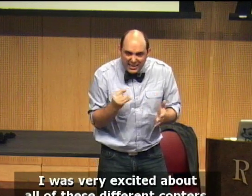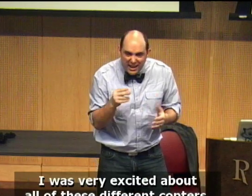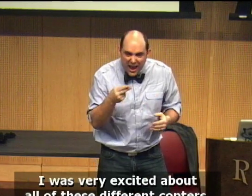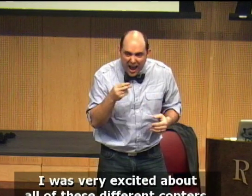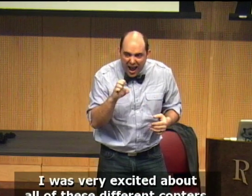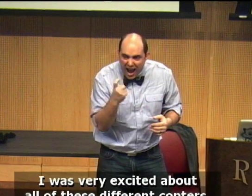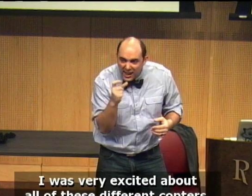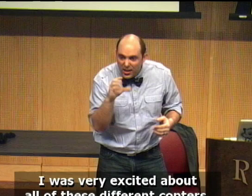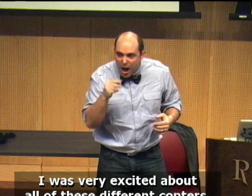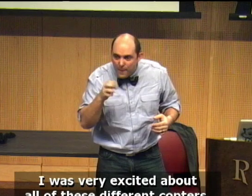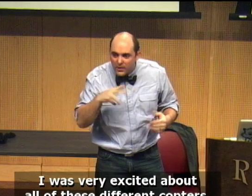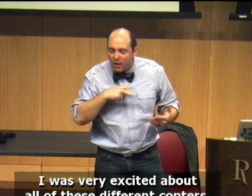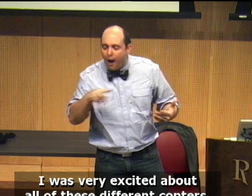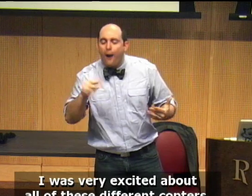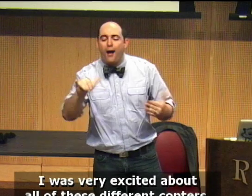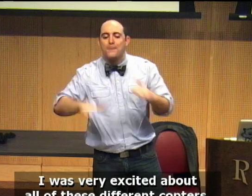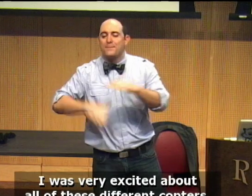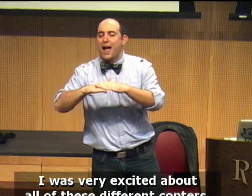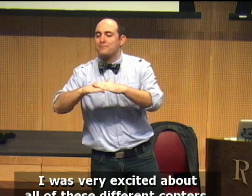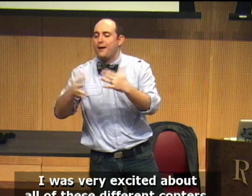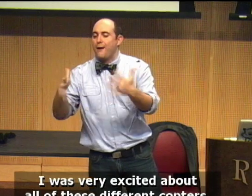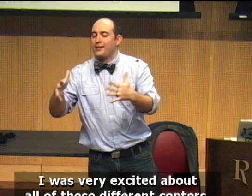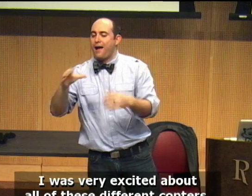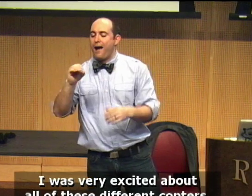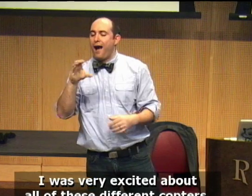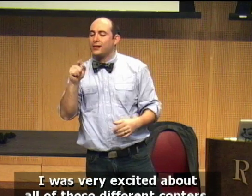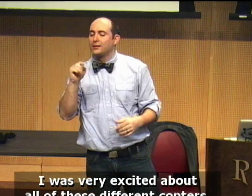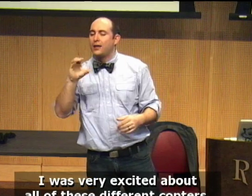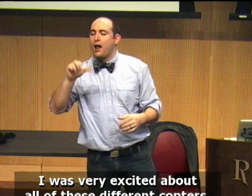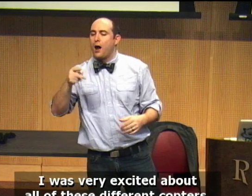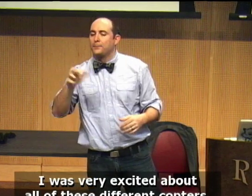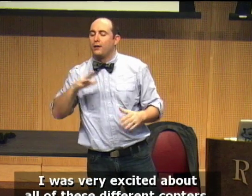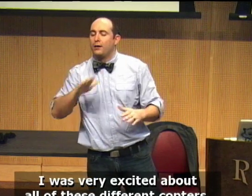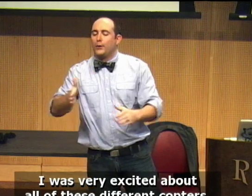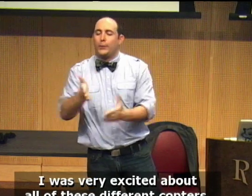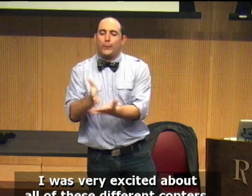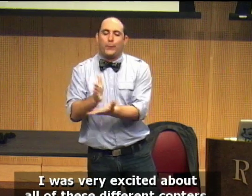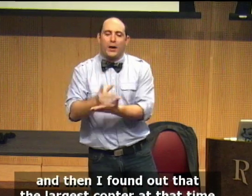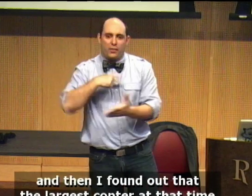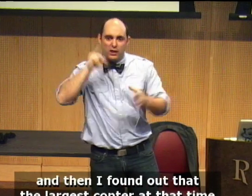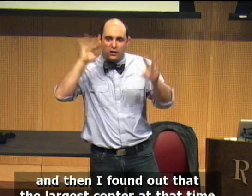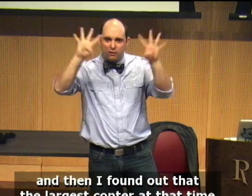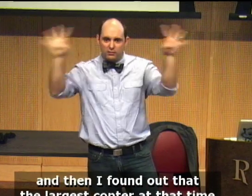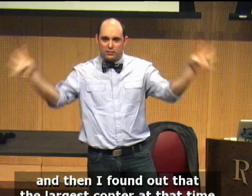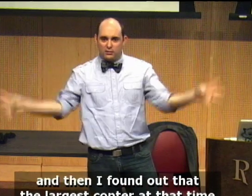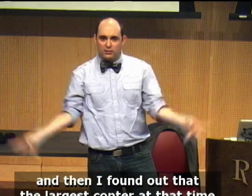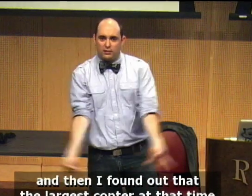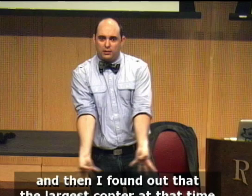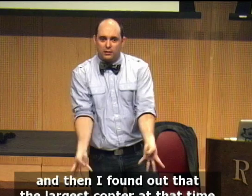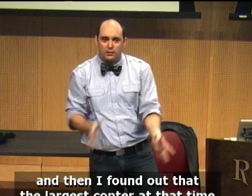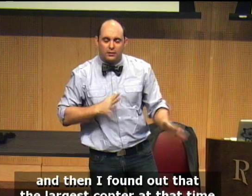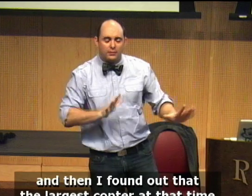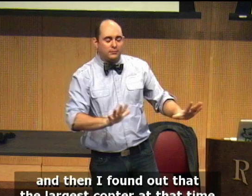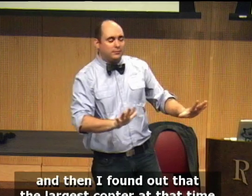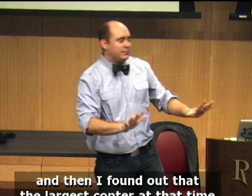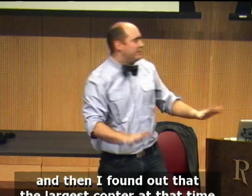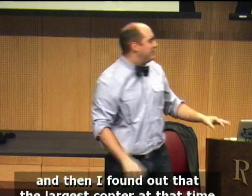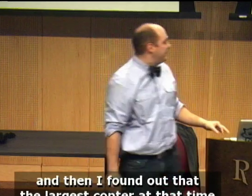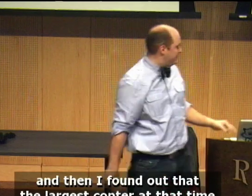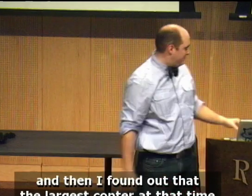was very excited about all of these different copters. And then I found out that the largest copter